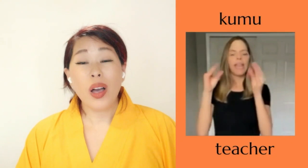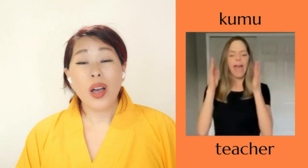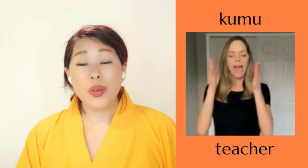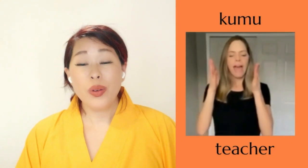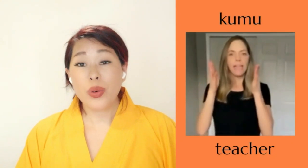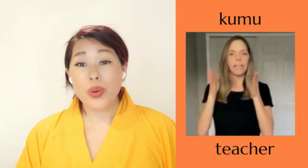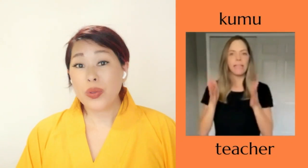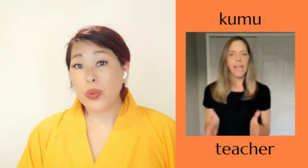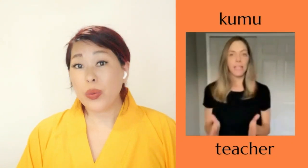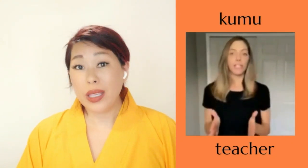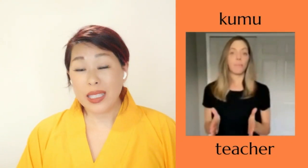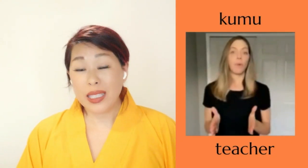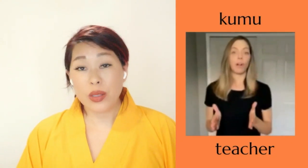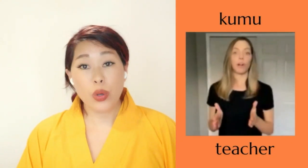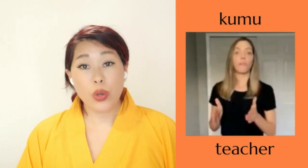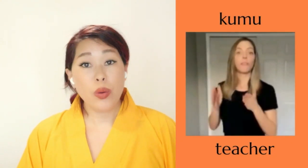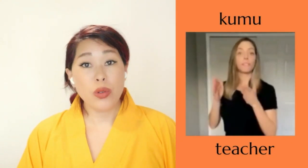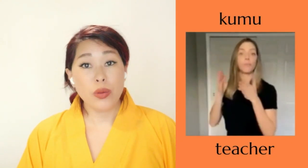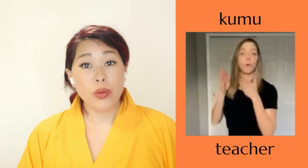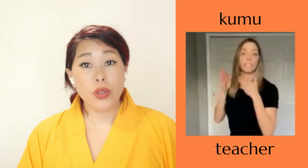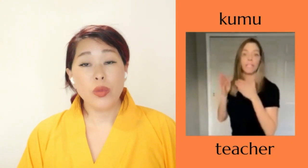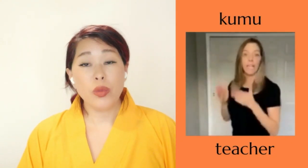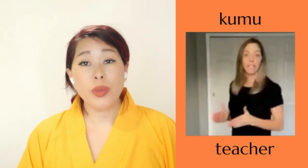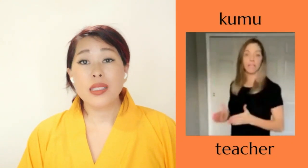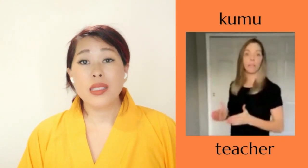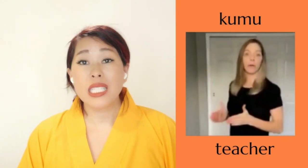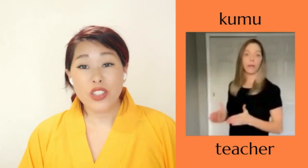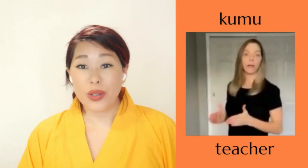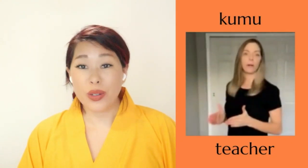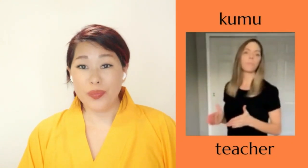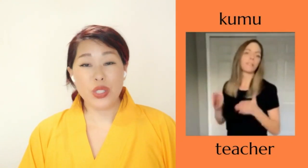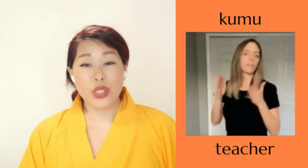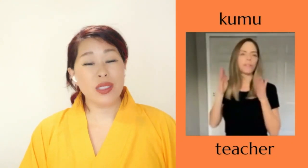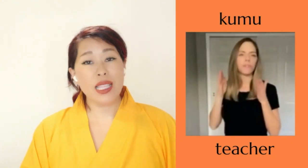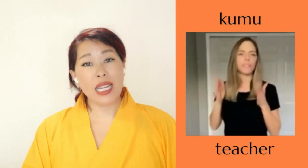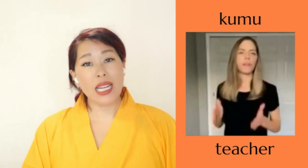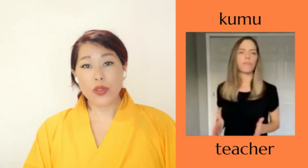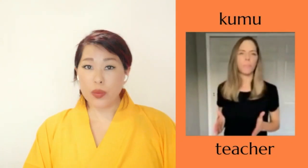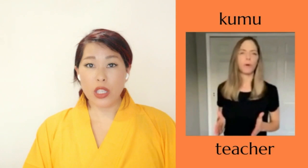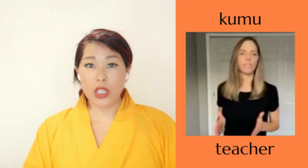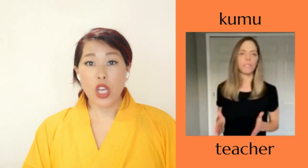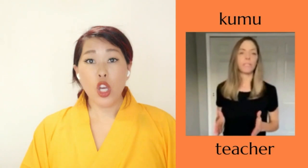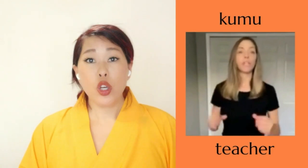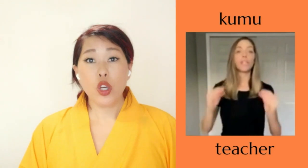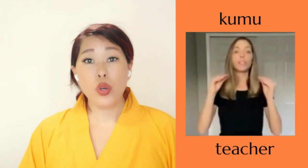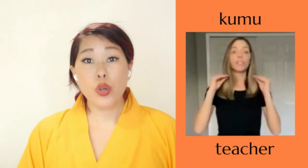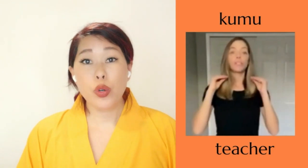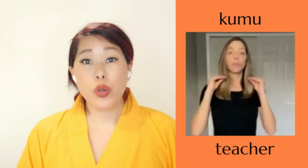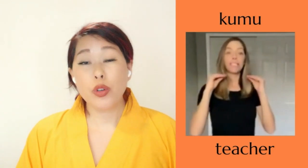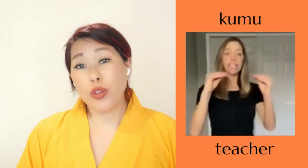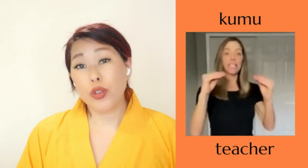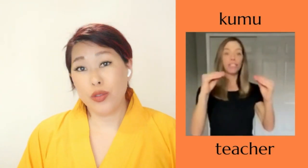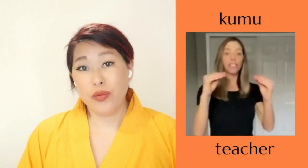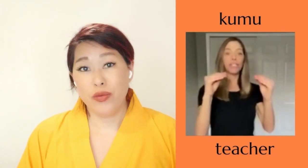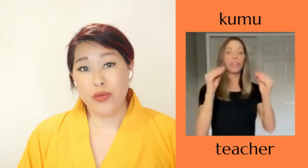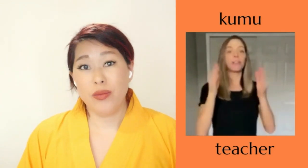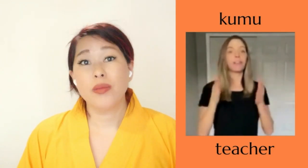Hawaiian word of the week is kumu. Kumu means teacher. So say that after me.